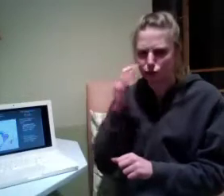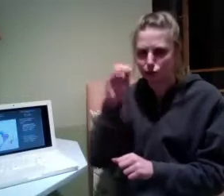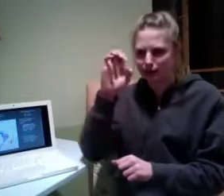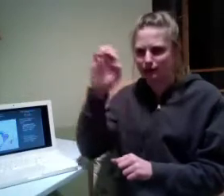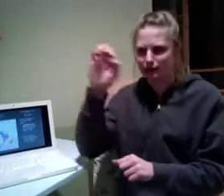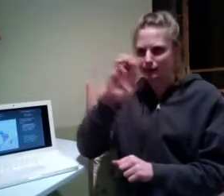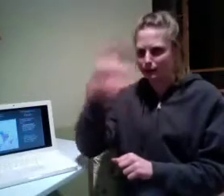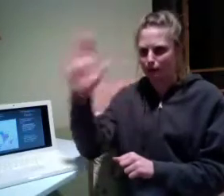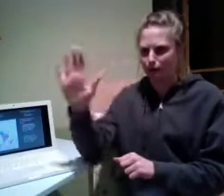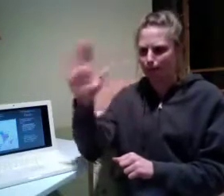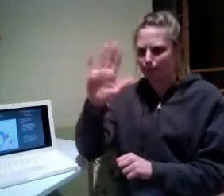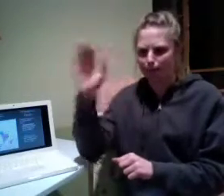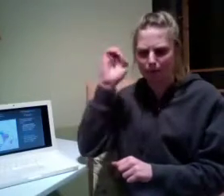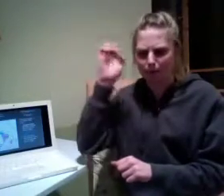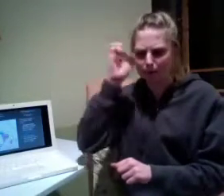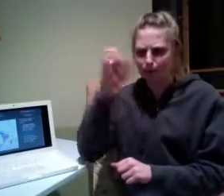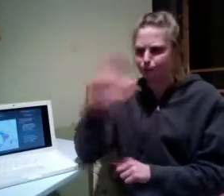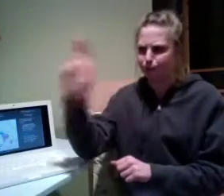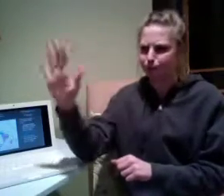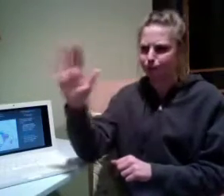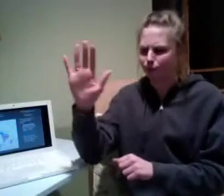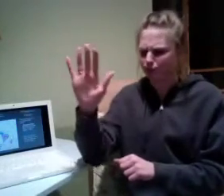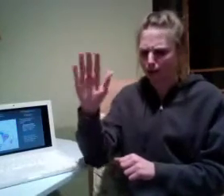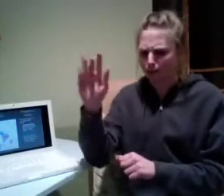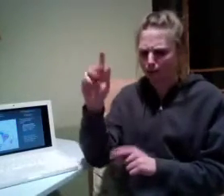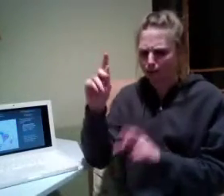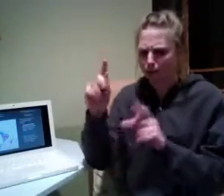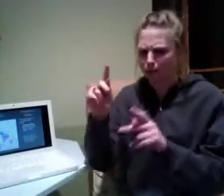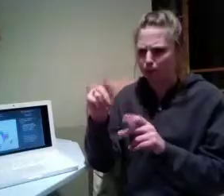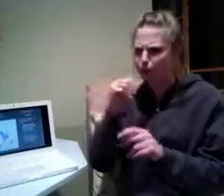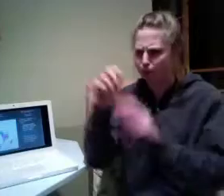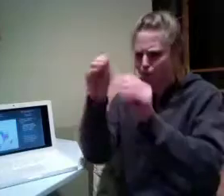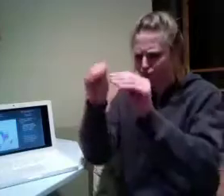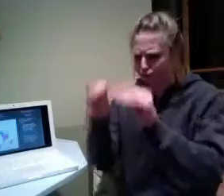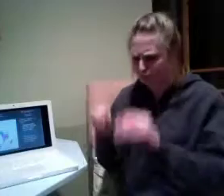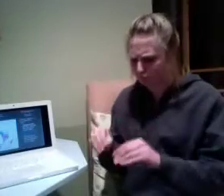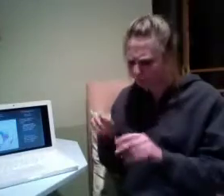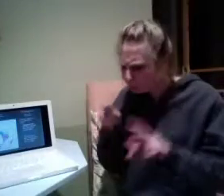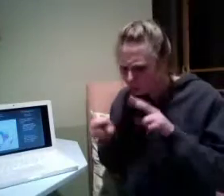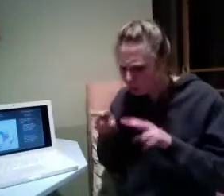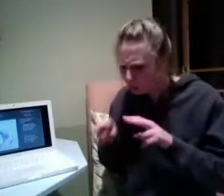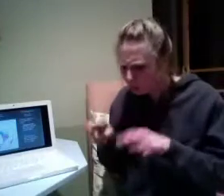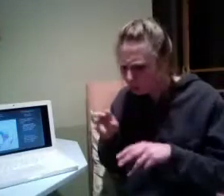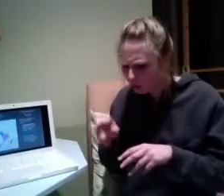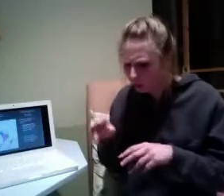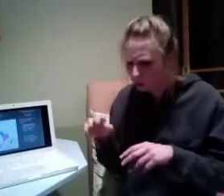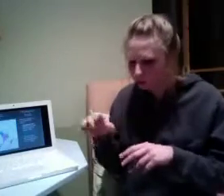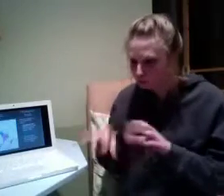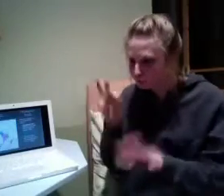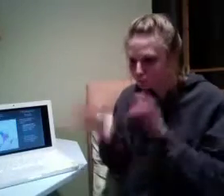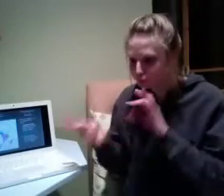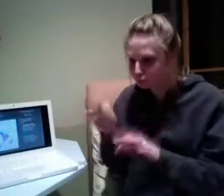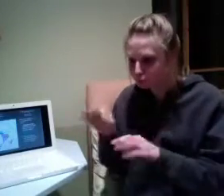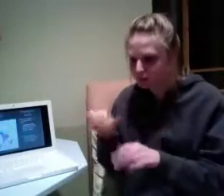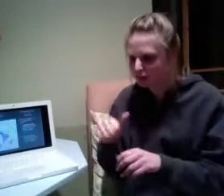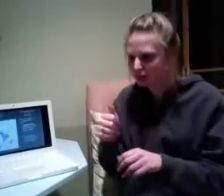the interior of Africa and taking Africans as slaves. For the most part, it's Africans enslaving